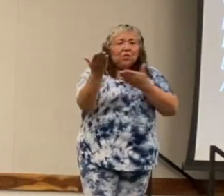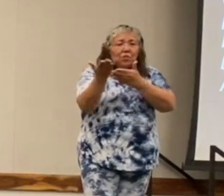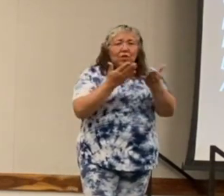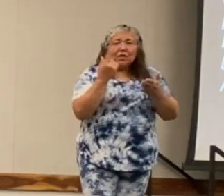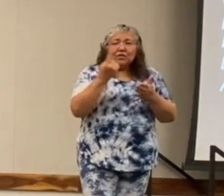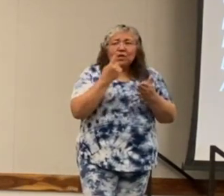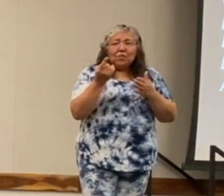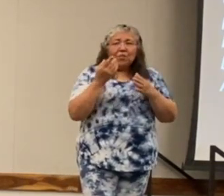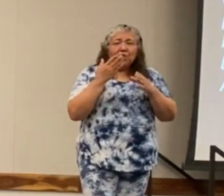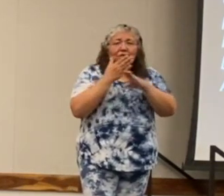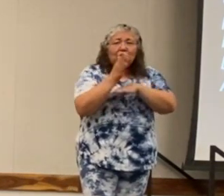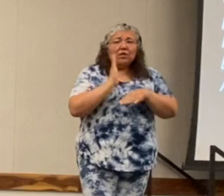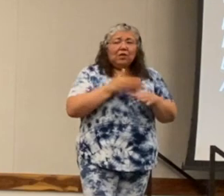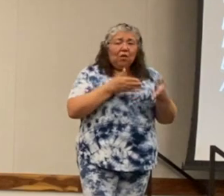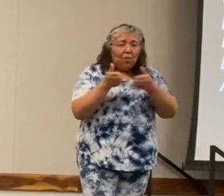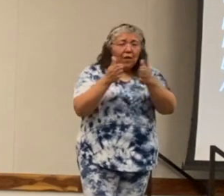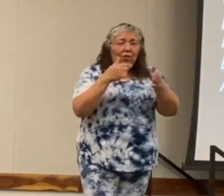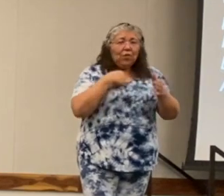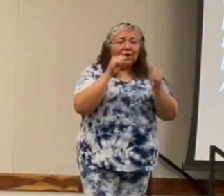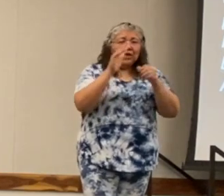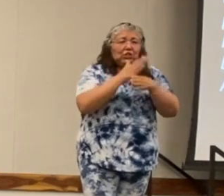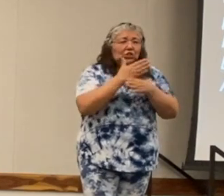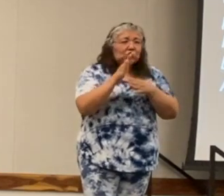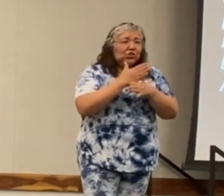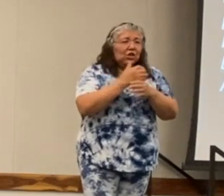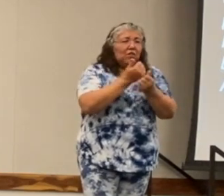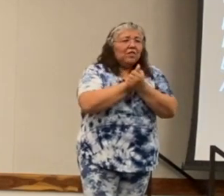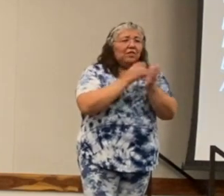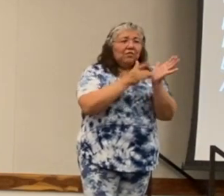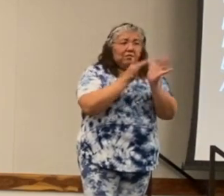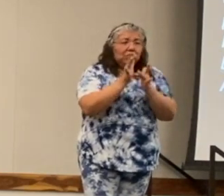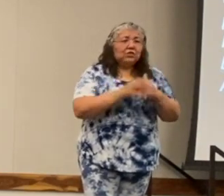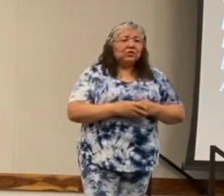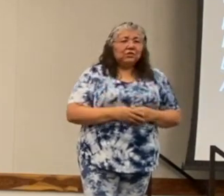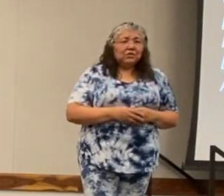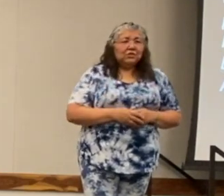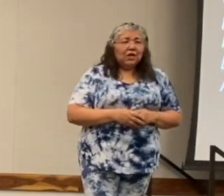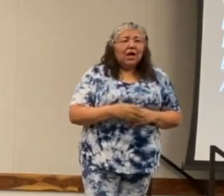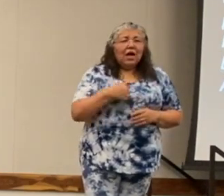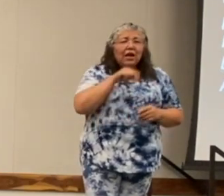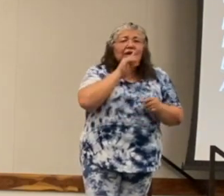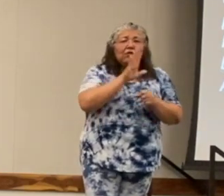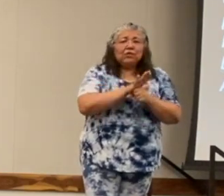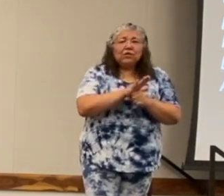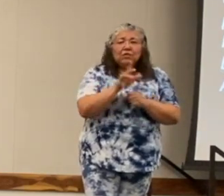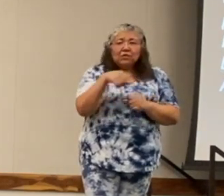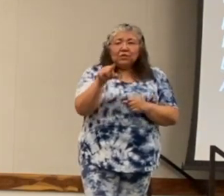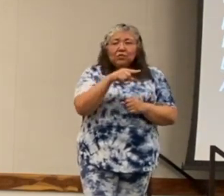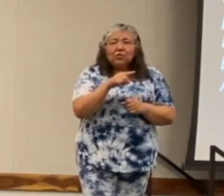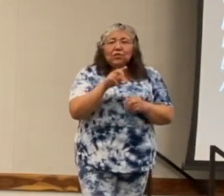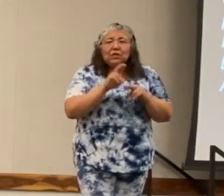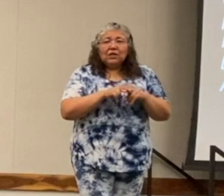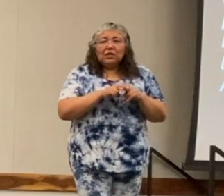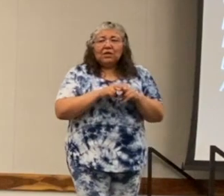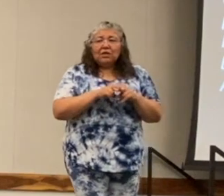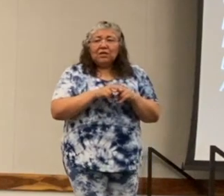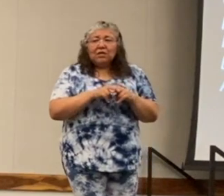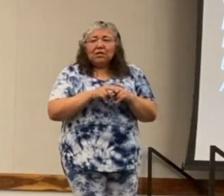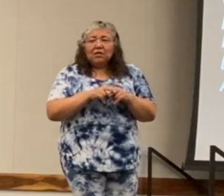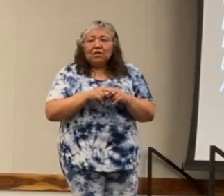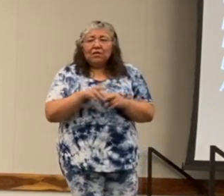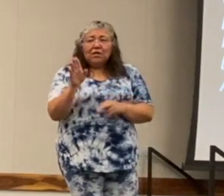someone across our path with whom we can share the love of Jesus with, don't we? And I guarantee you, some of you are sitting in here, never pray that